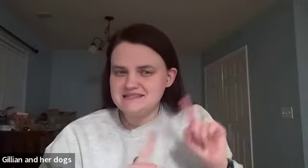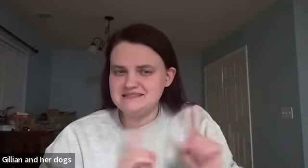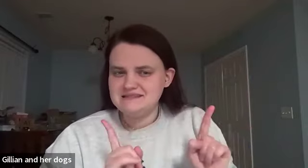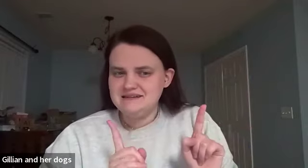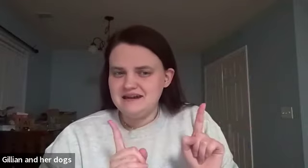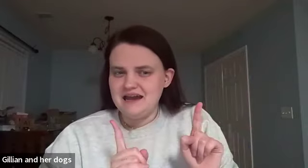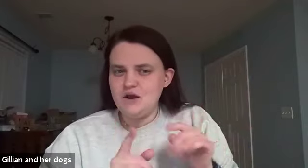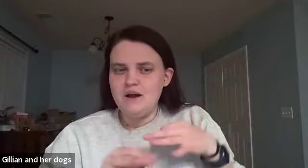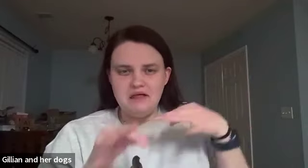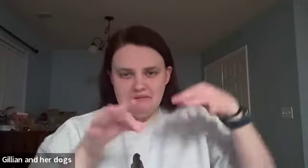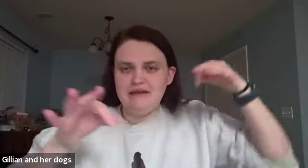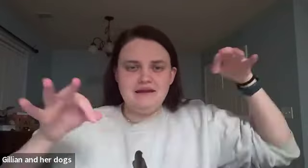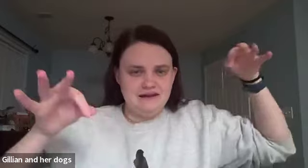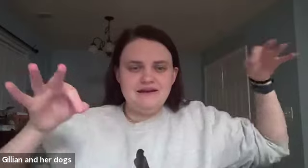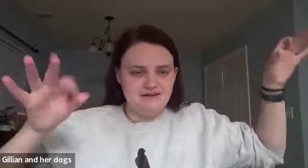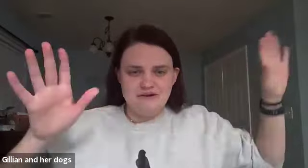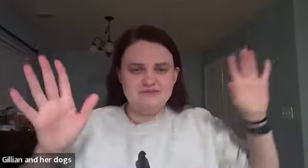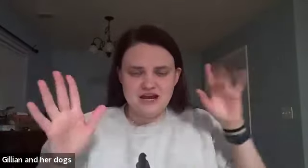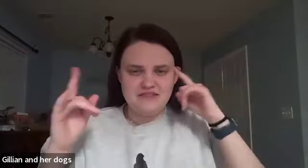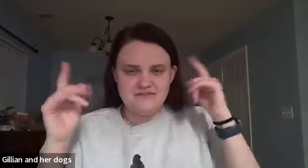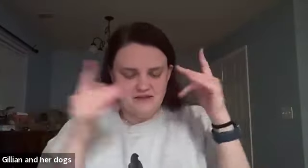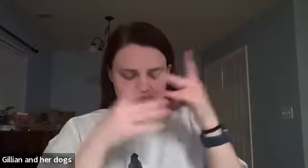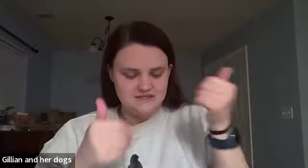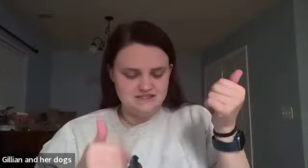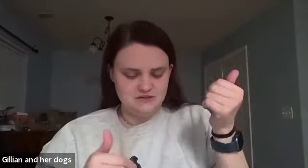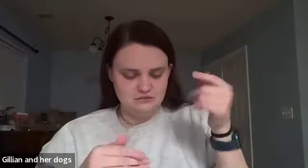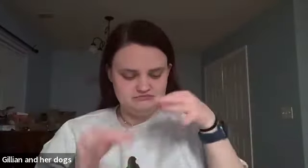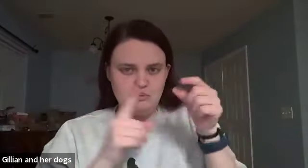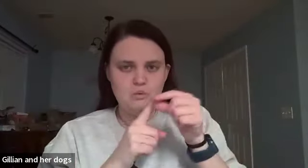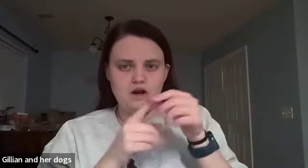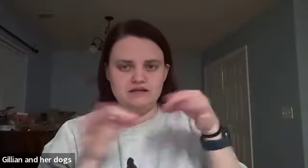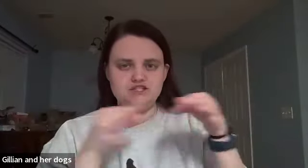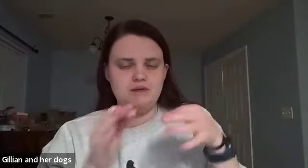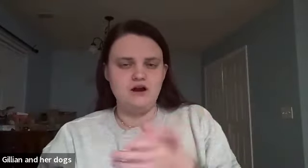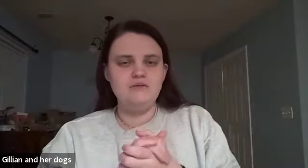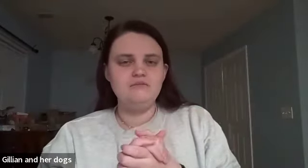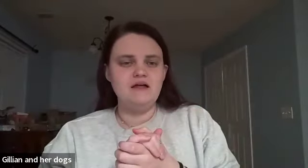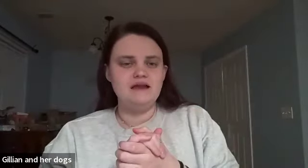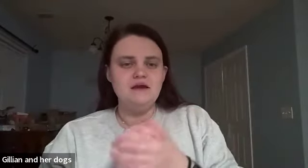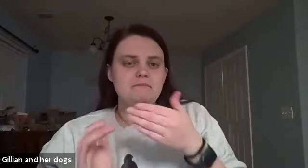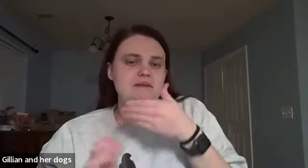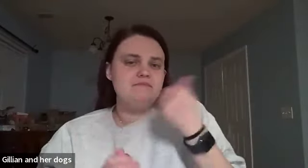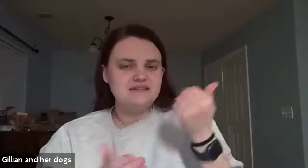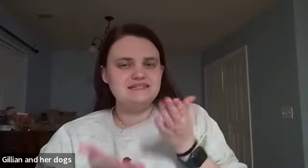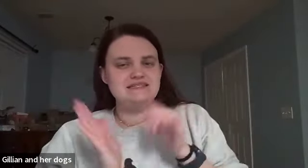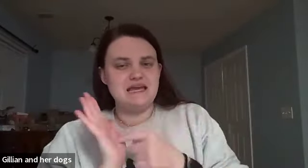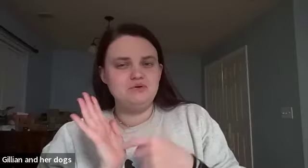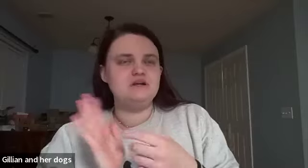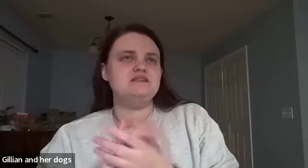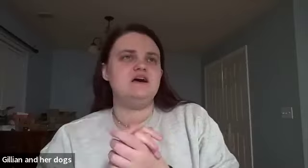sense? I know I'm like, blah, blah, blah, blah. I'm trying to think of how the best to word and describe it all. But like my best example is